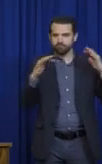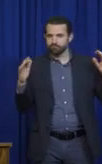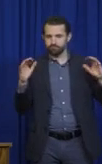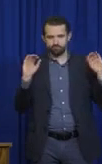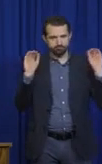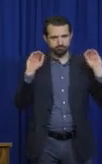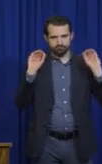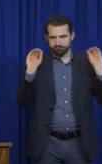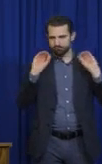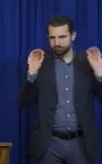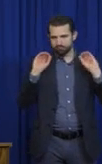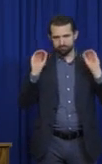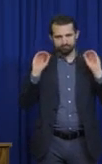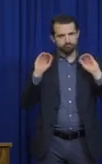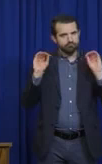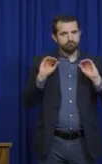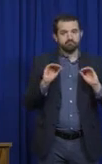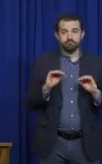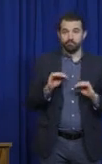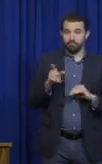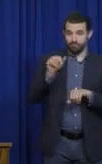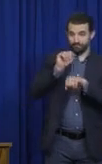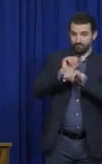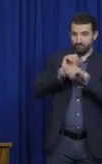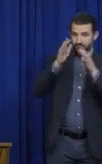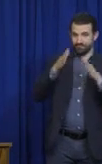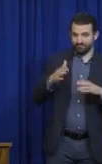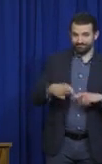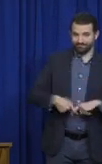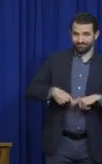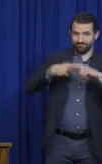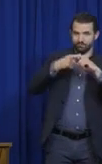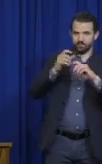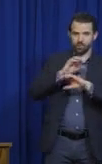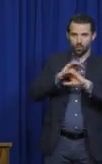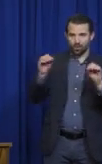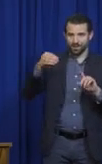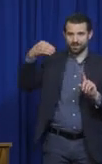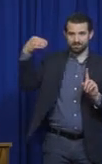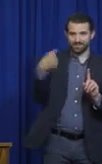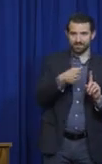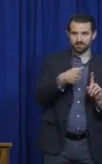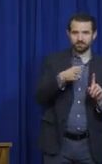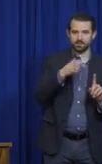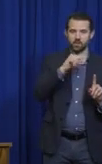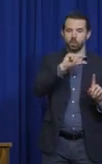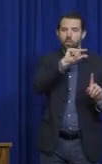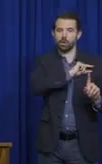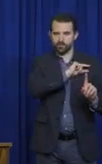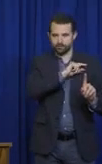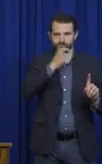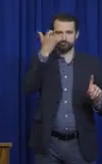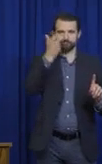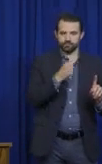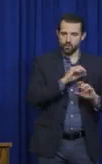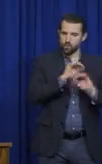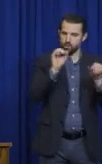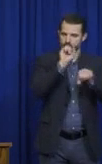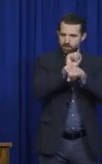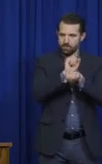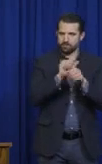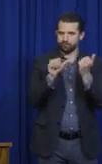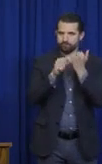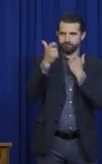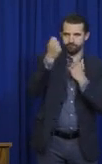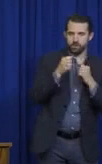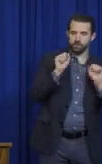the workers were furloughed without pay, they would be eligible for unemployment insurance benefits. And I'll just say on top of that, Kara,